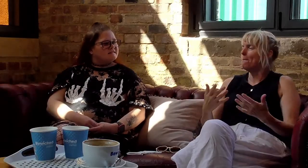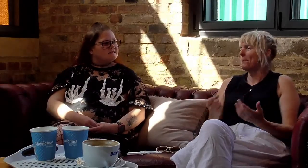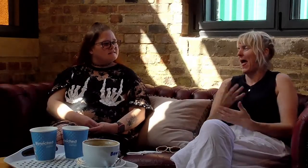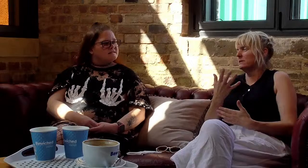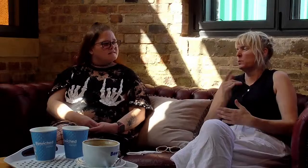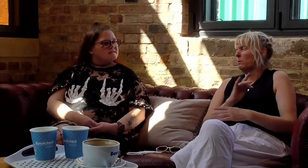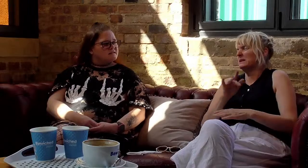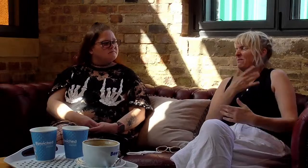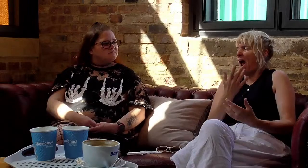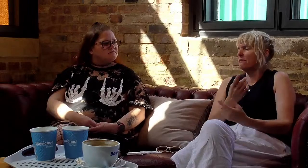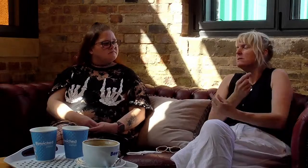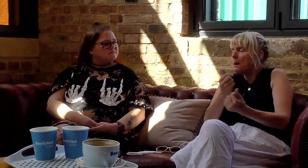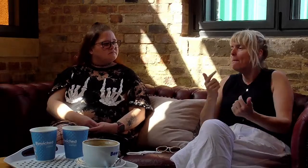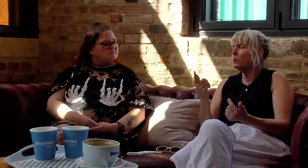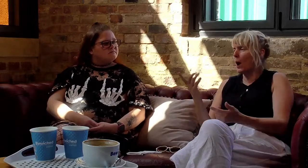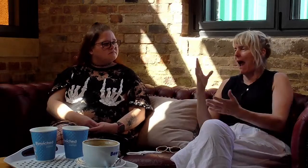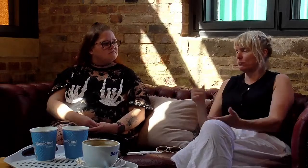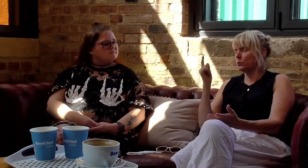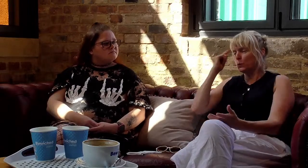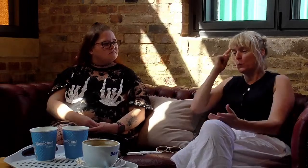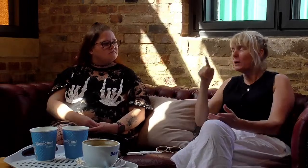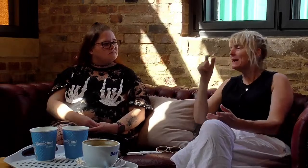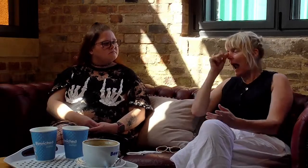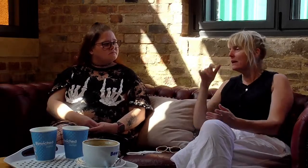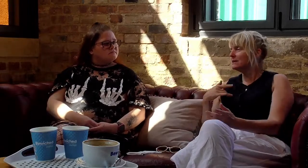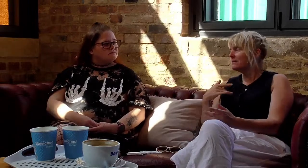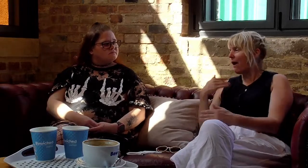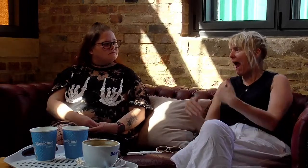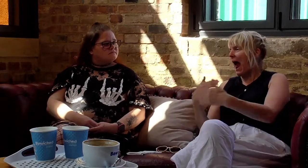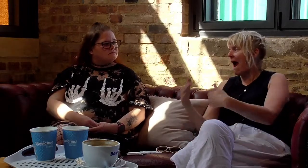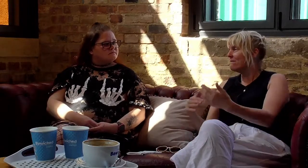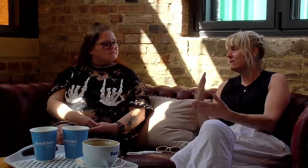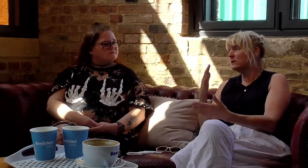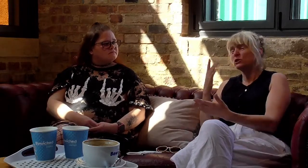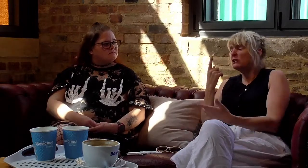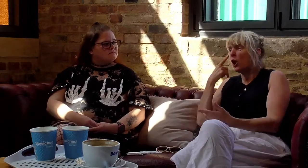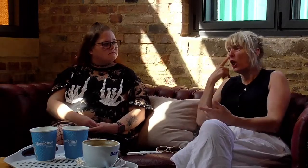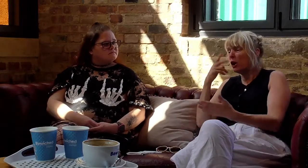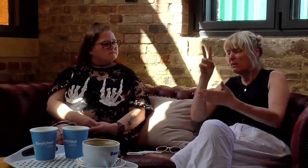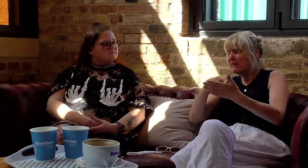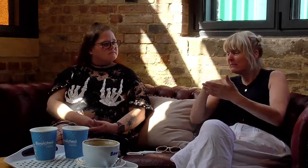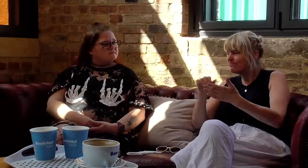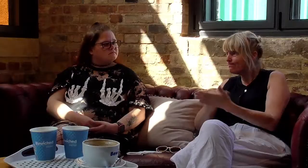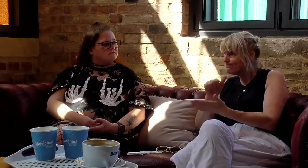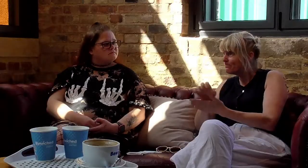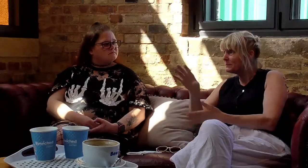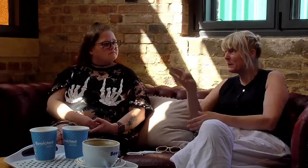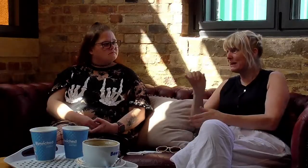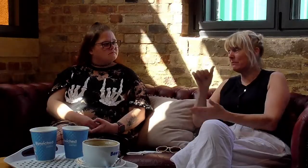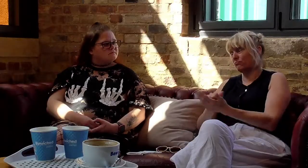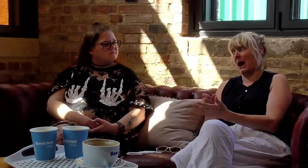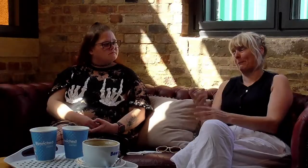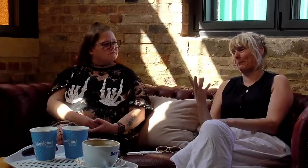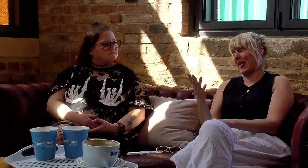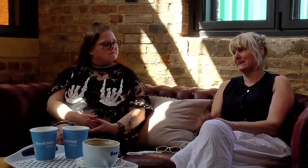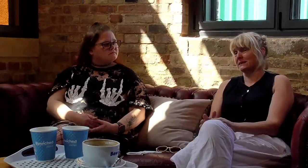do just find a way to survive, don't they? Obviously some don't, but you have to think about what is going to survive and look into it and buy the right